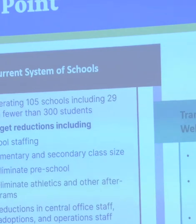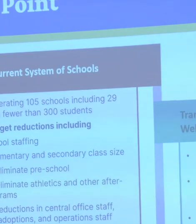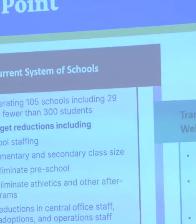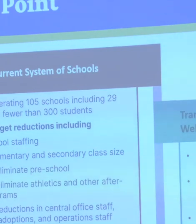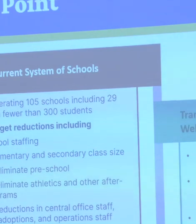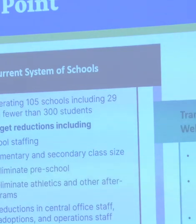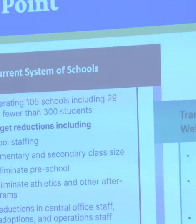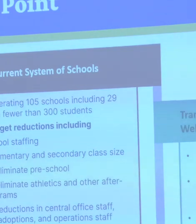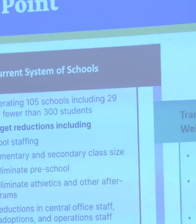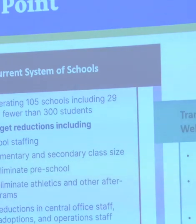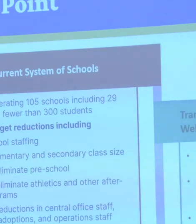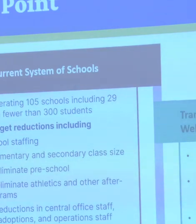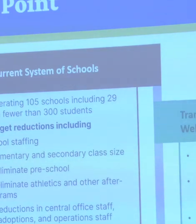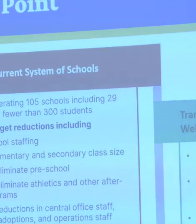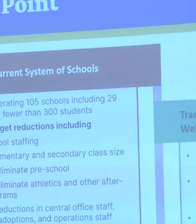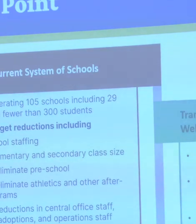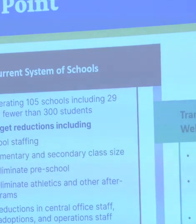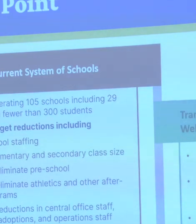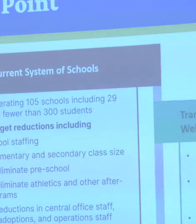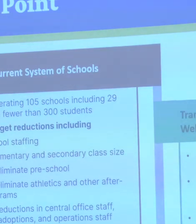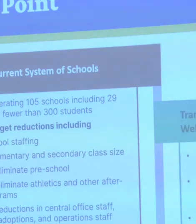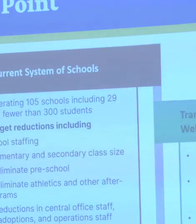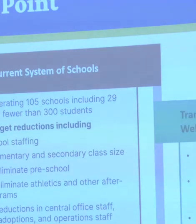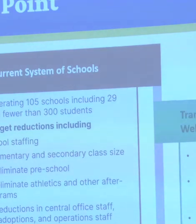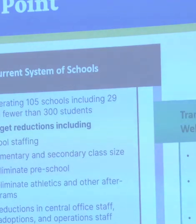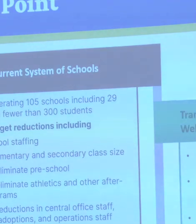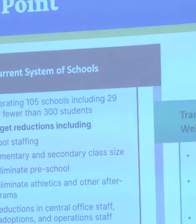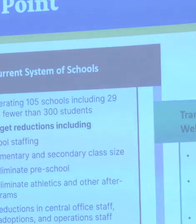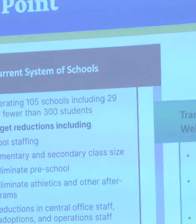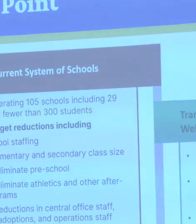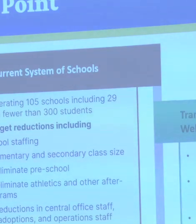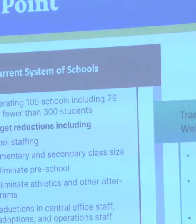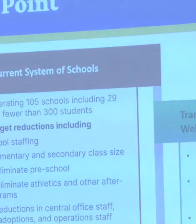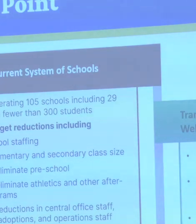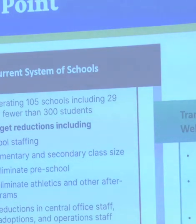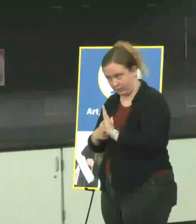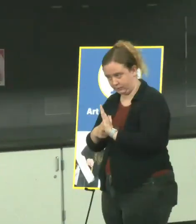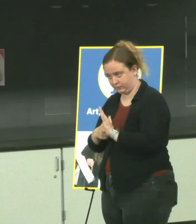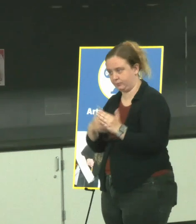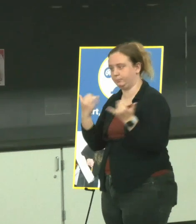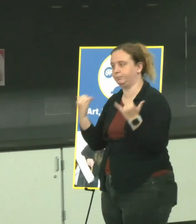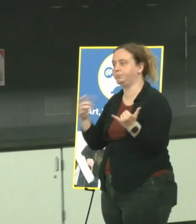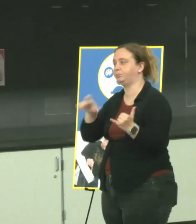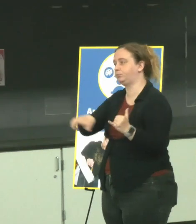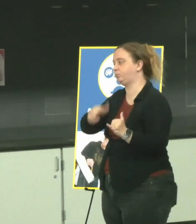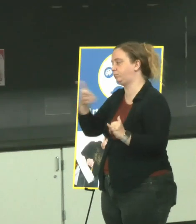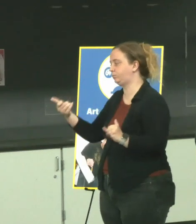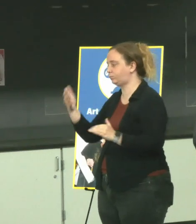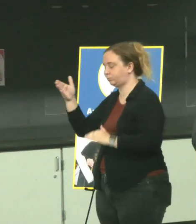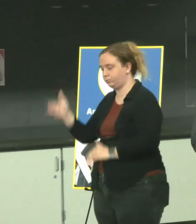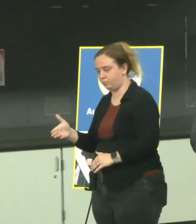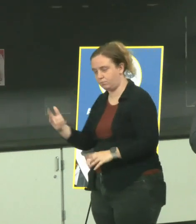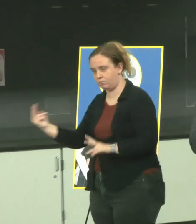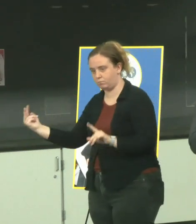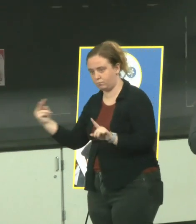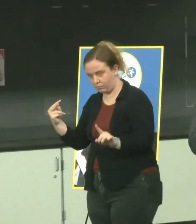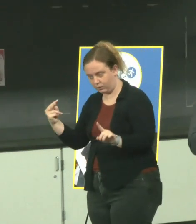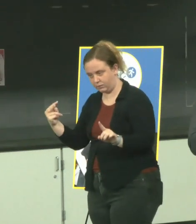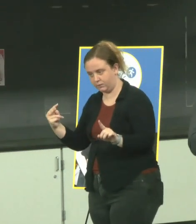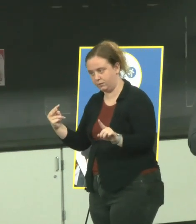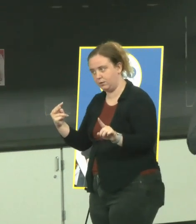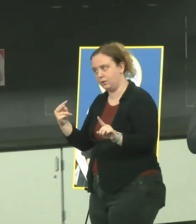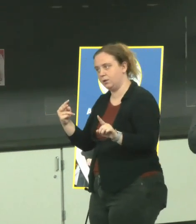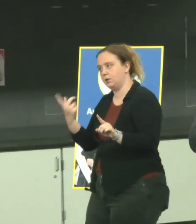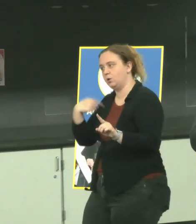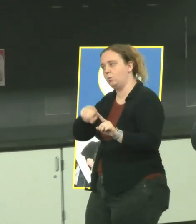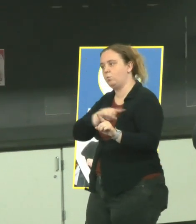is renegotiating contracts. So if you look at the other side of that decision point, we can look at a transition